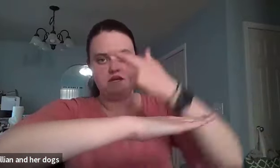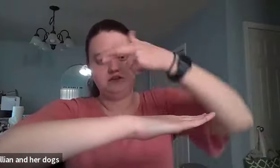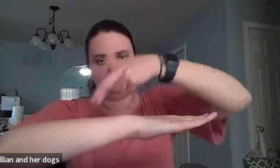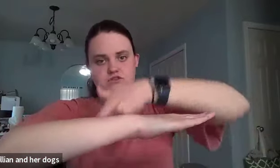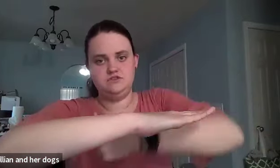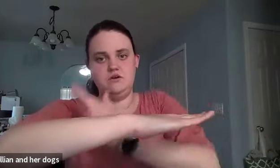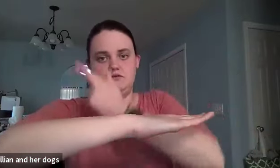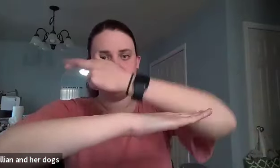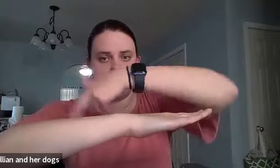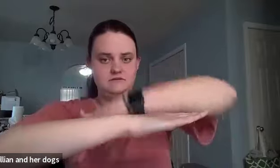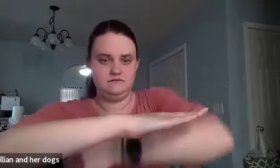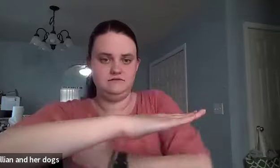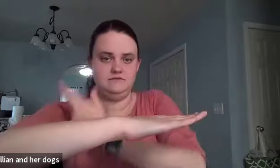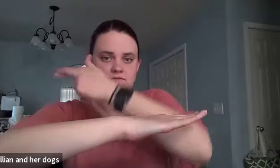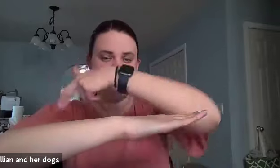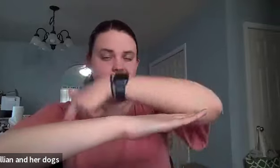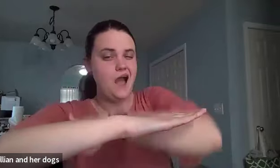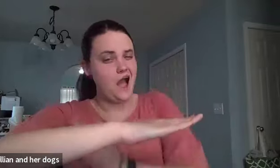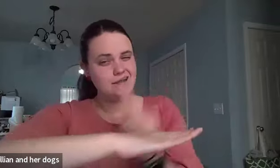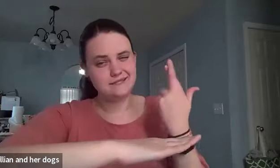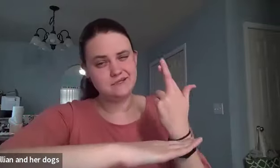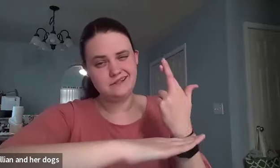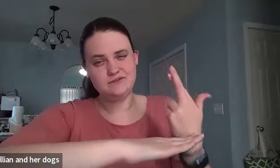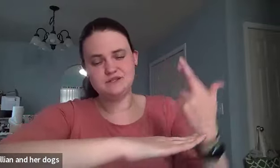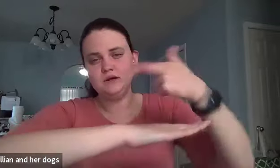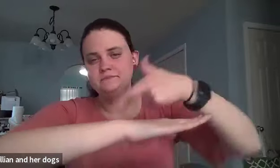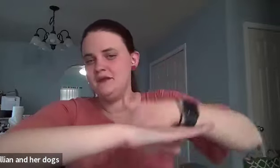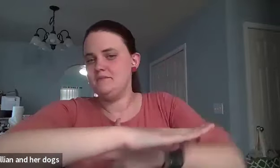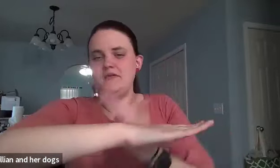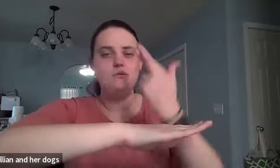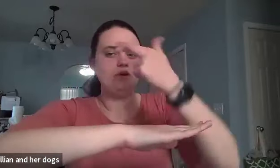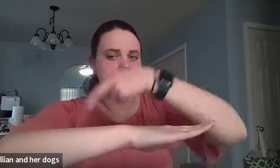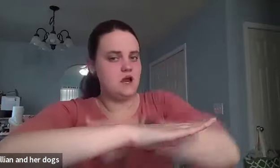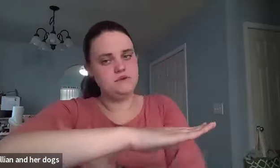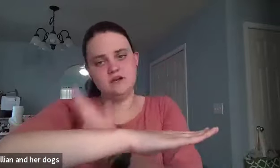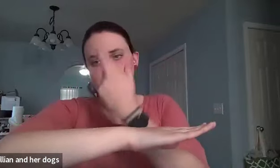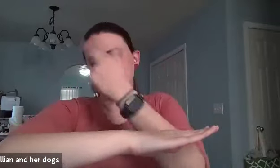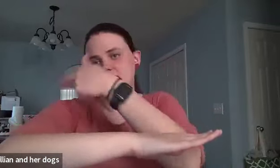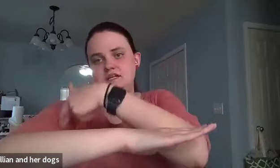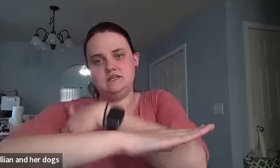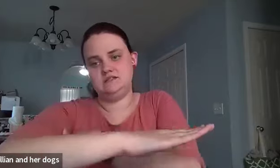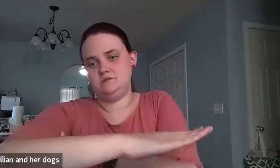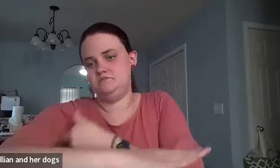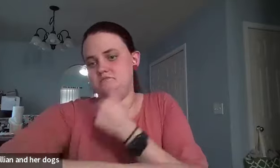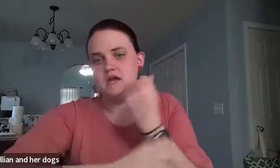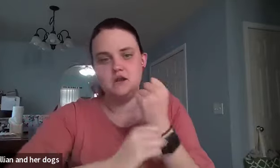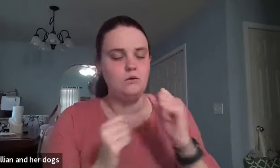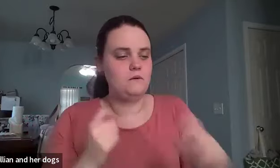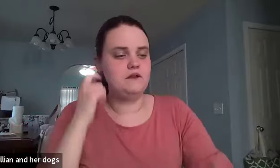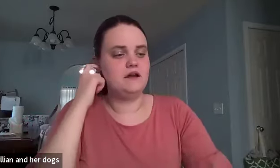thing. Dolphin. I typically do this one, but that one is not because it is better or whatnot.